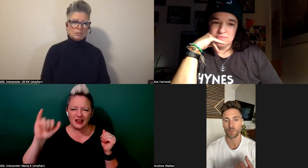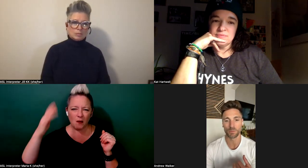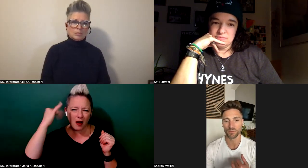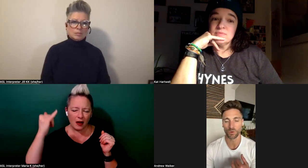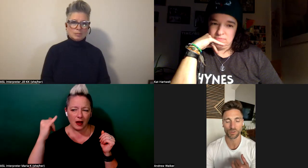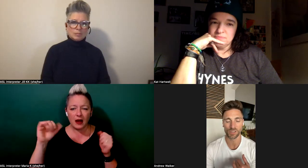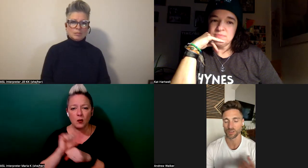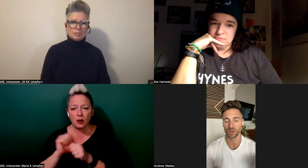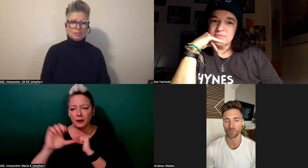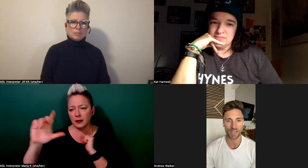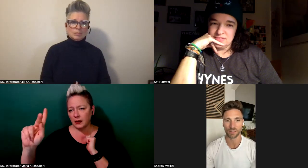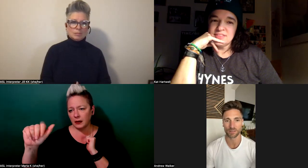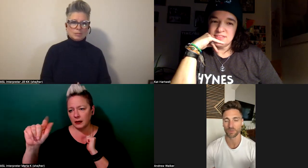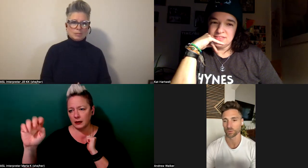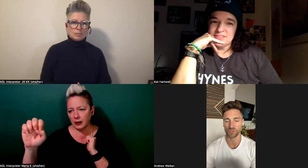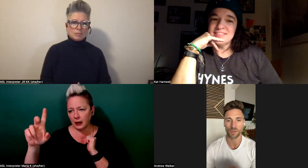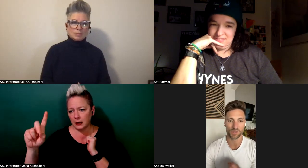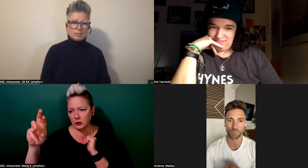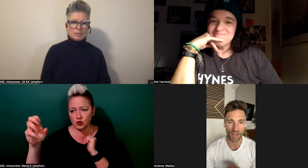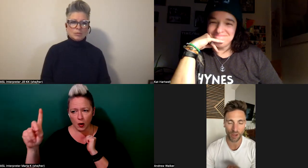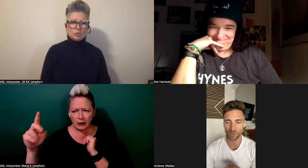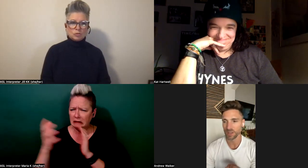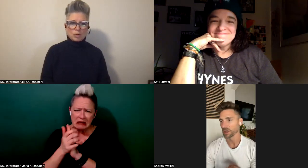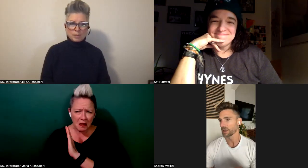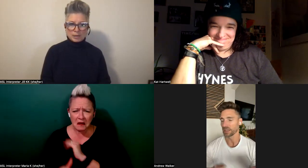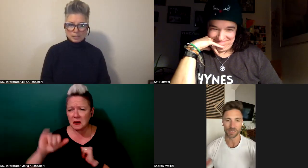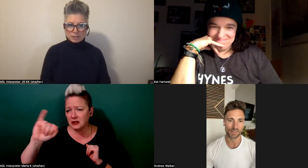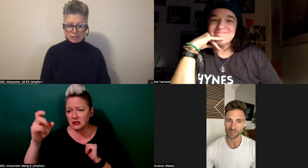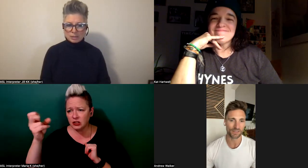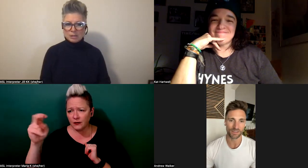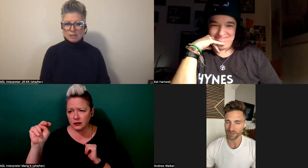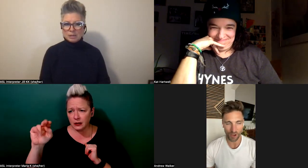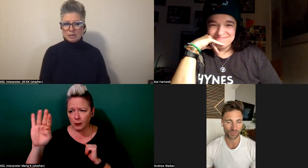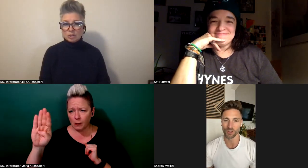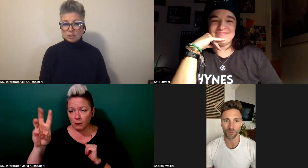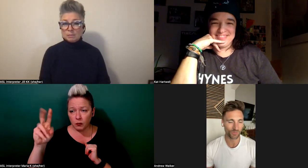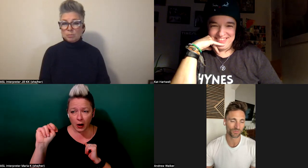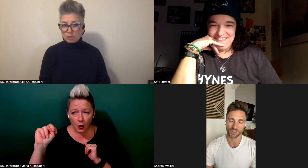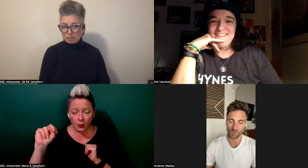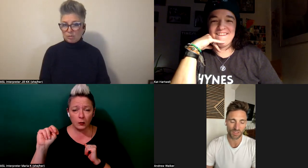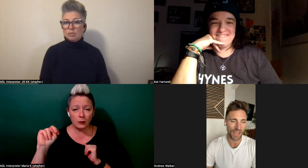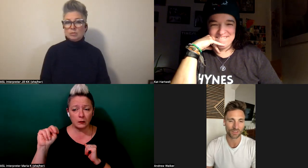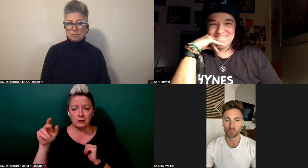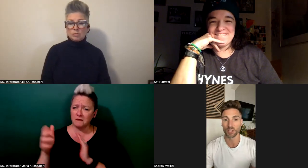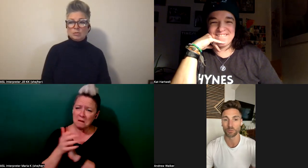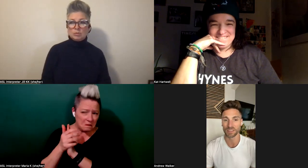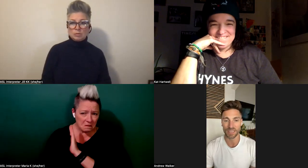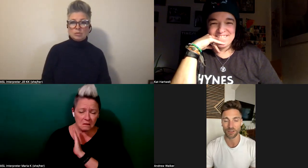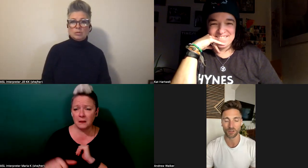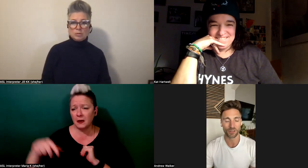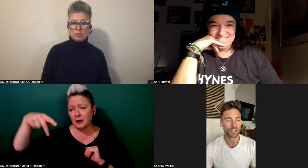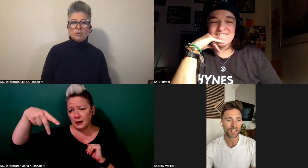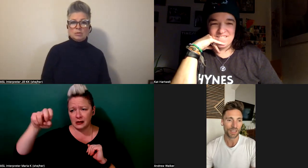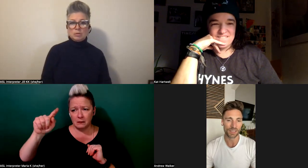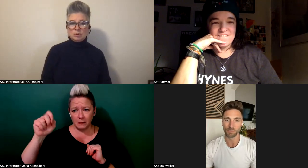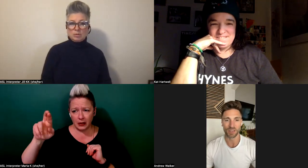Kate Drummon before. She's incredibly talented. I've worked with Jefferson Brown. He's also extremely talented. Peter